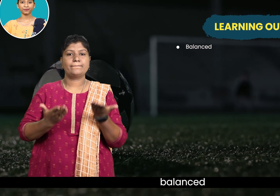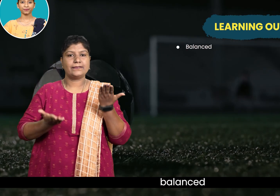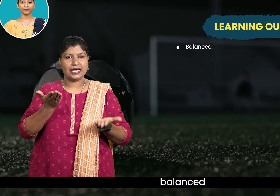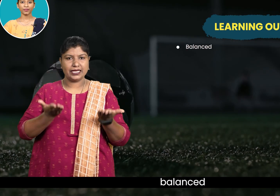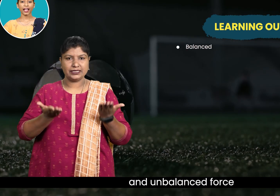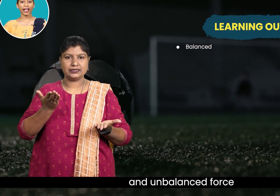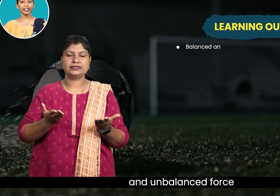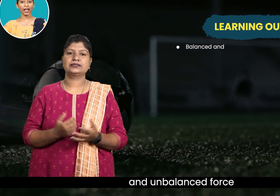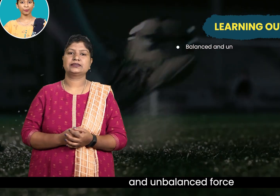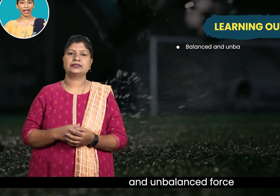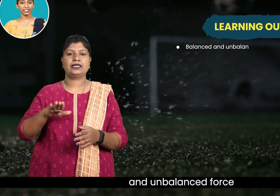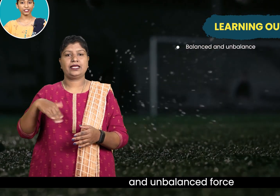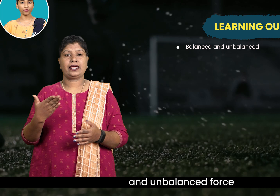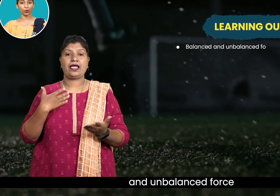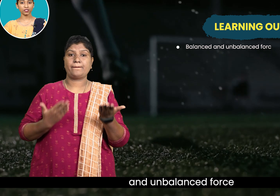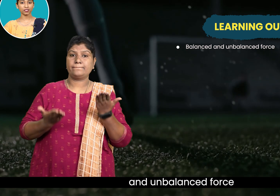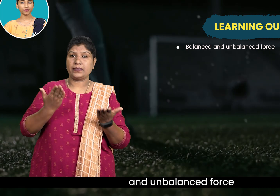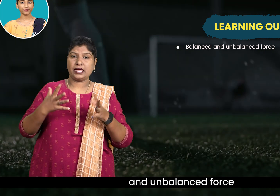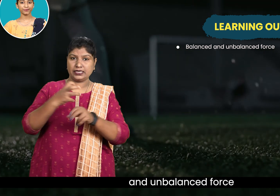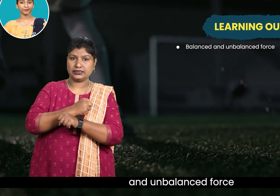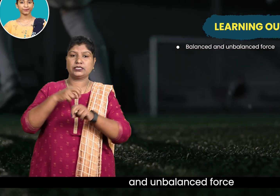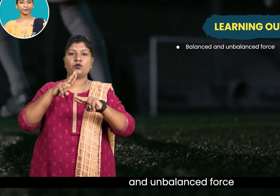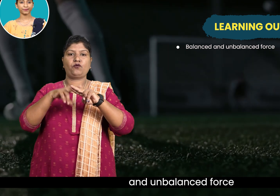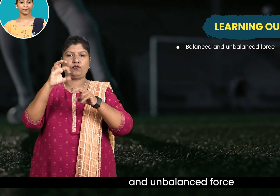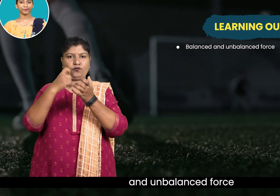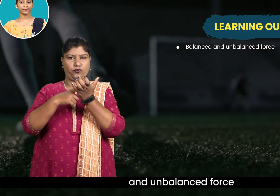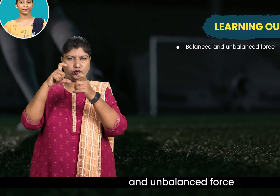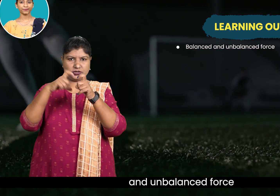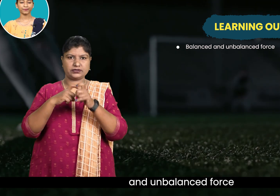Balanced and unbalanced force,